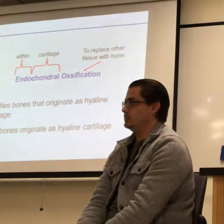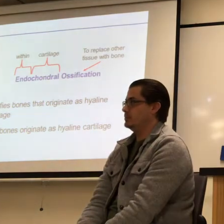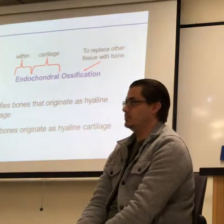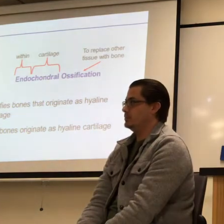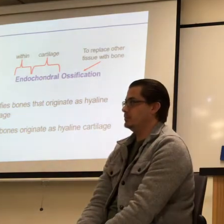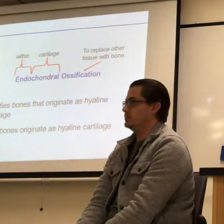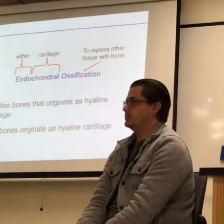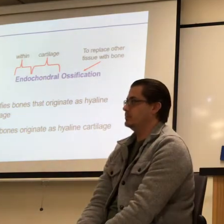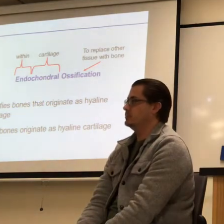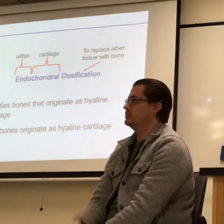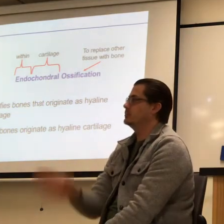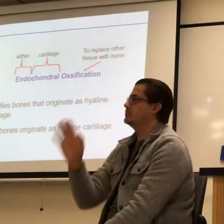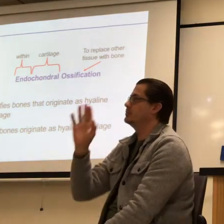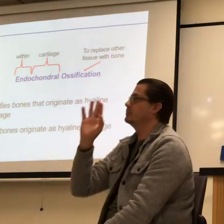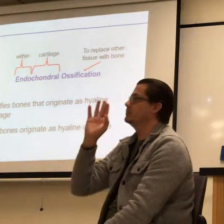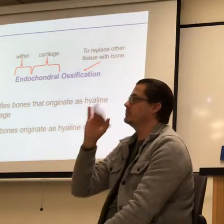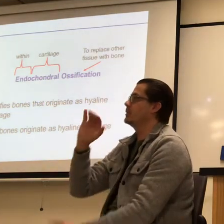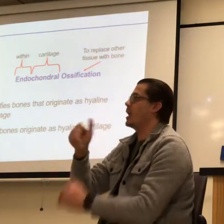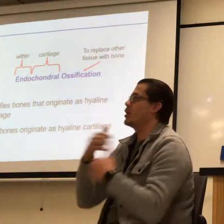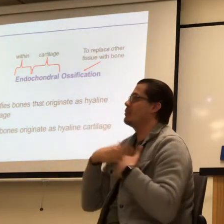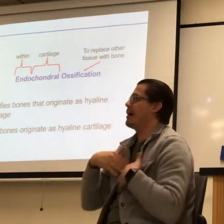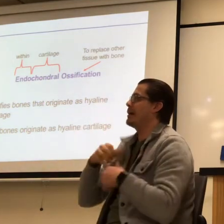The formation of a long bone.